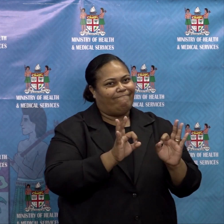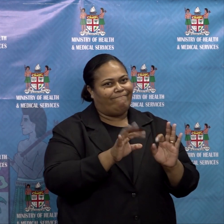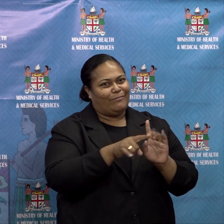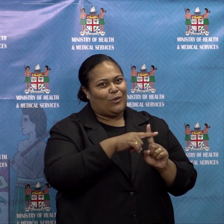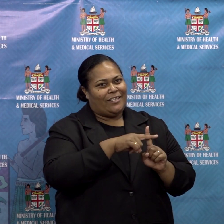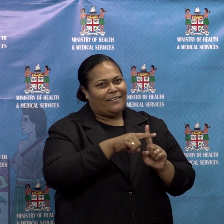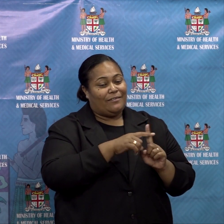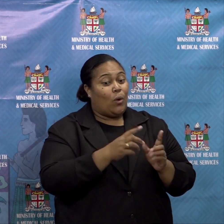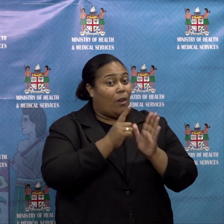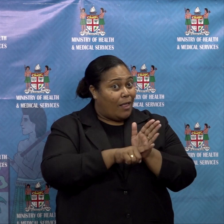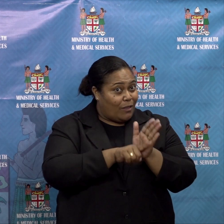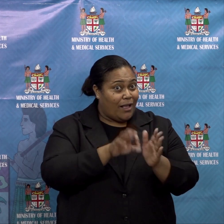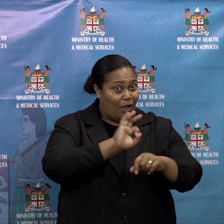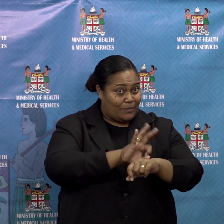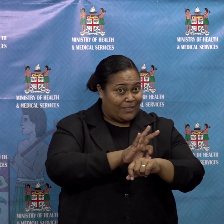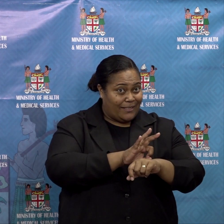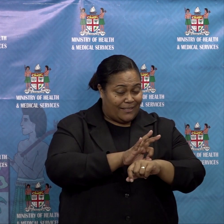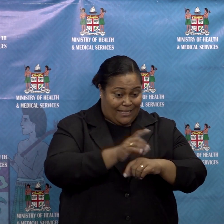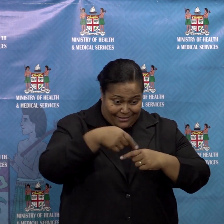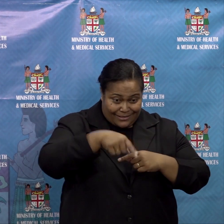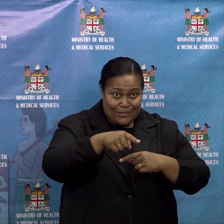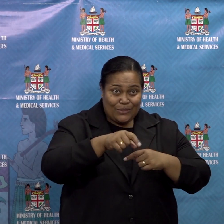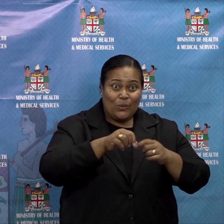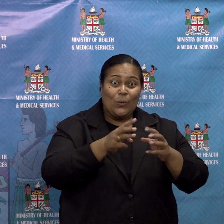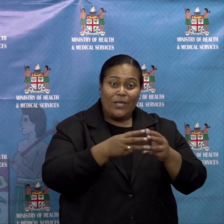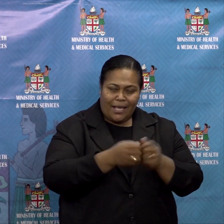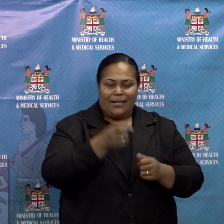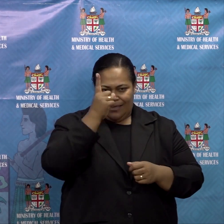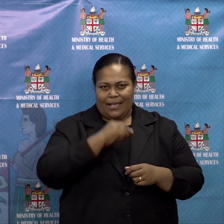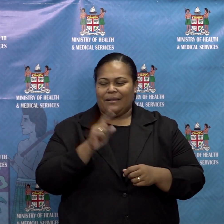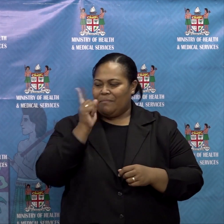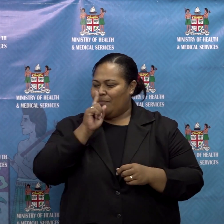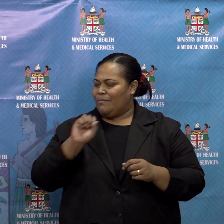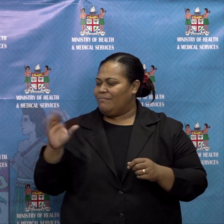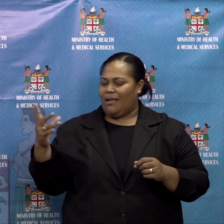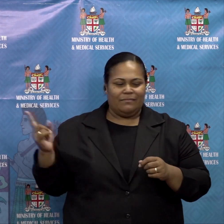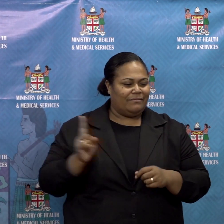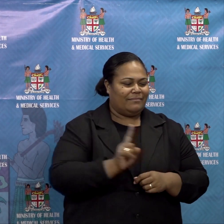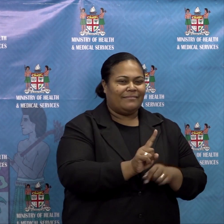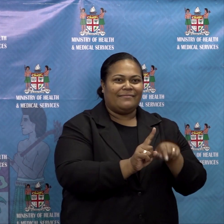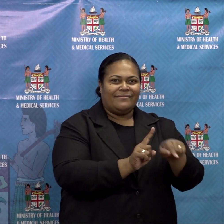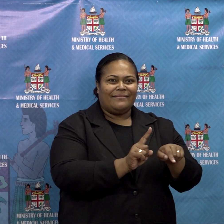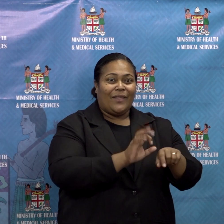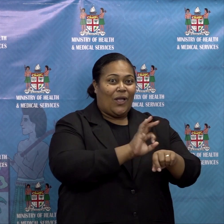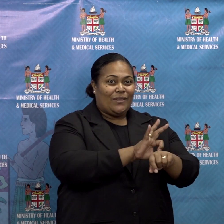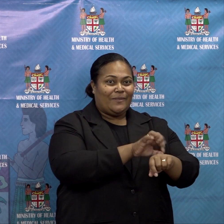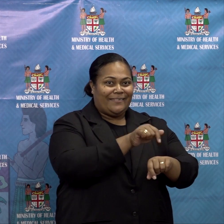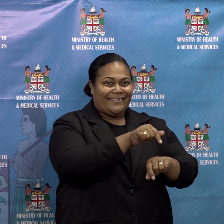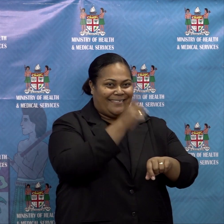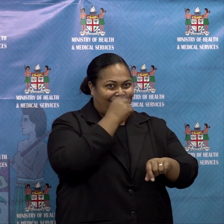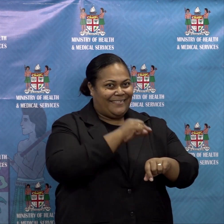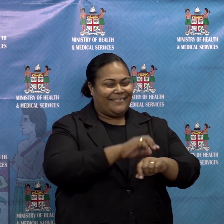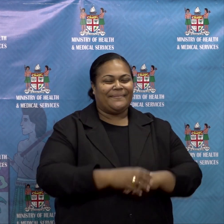this weekend will start to take in inpatients from the FEMAT field hospital